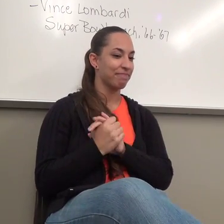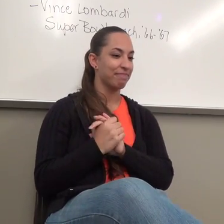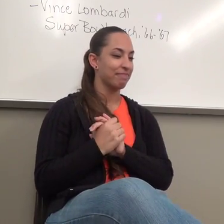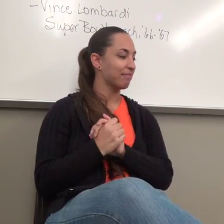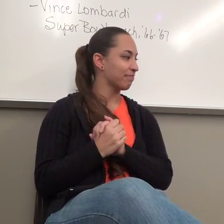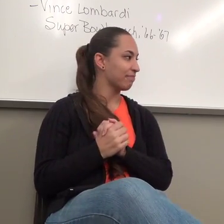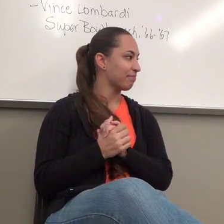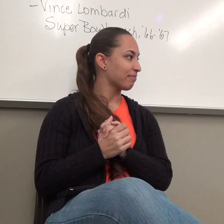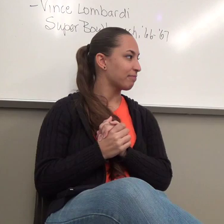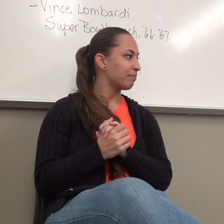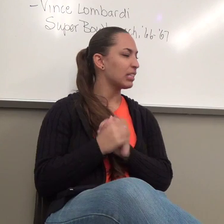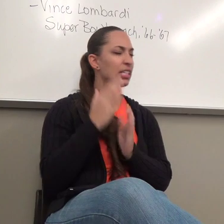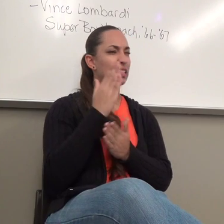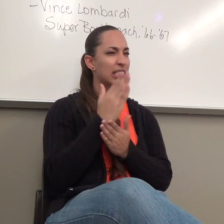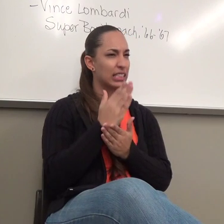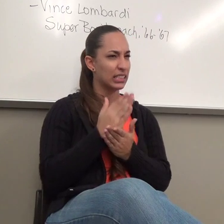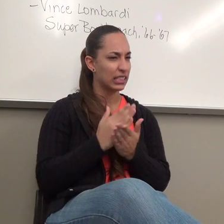some of these people, I think,